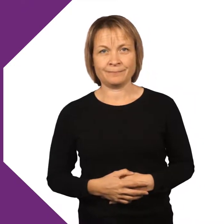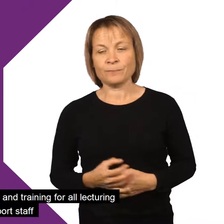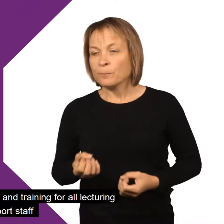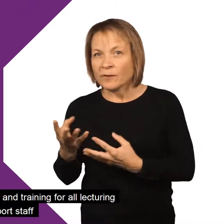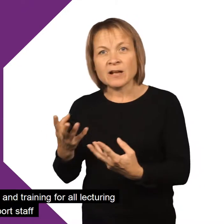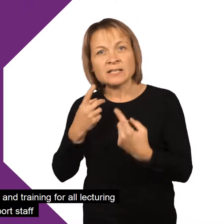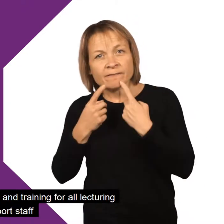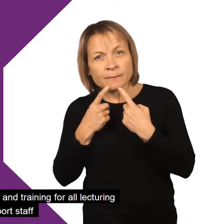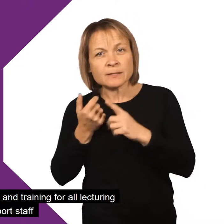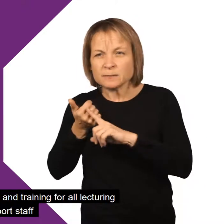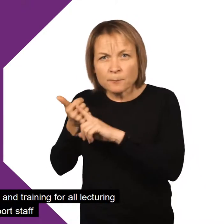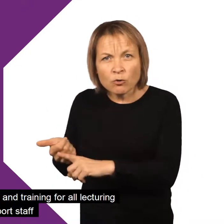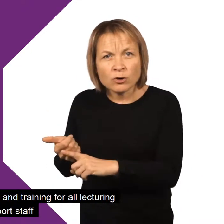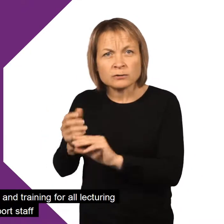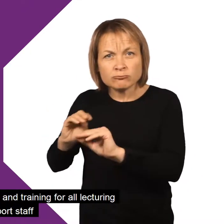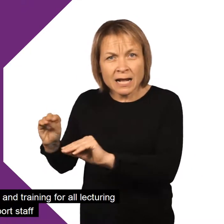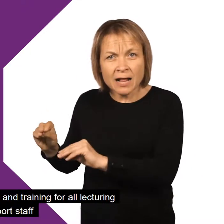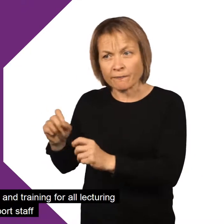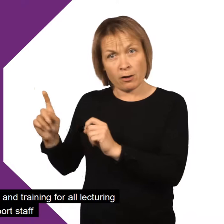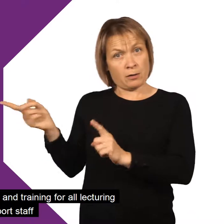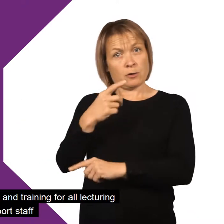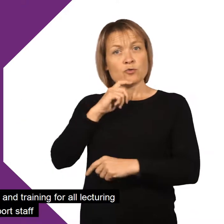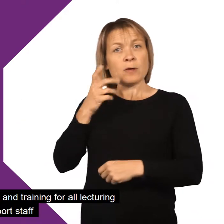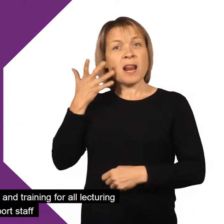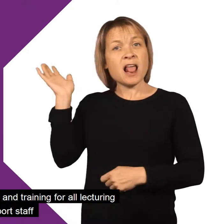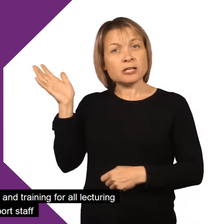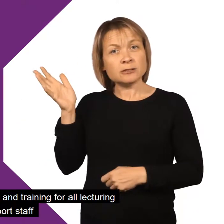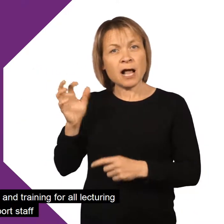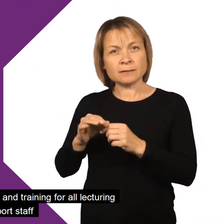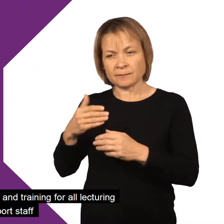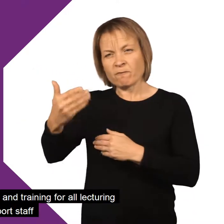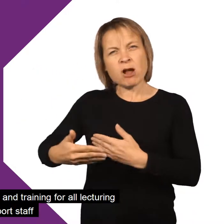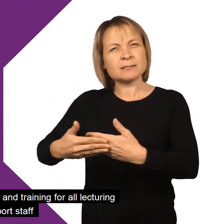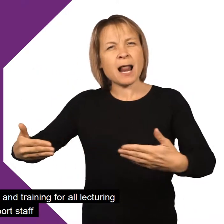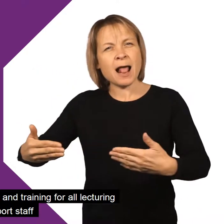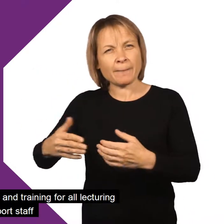Providing support and training for all lecturing and frontline support staff